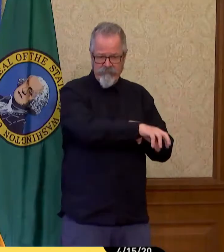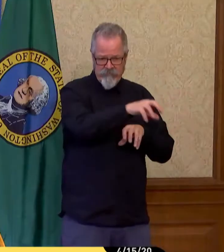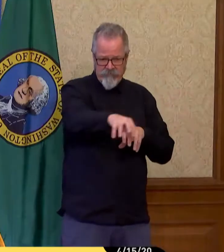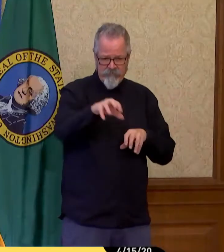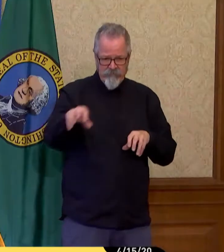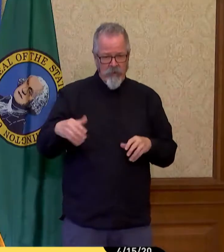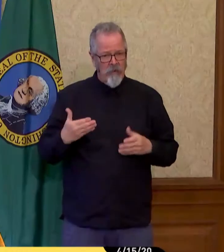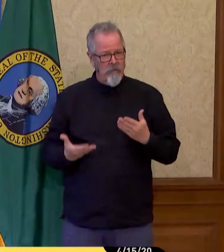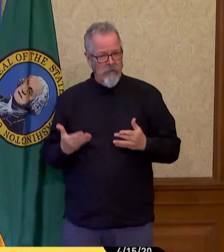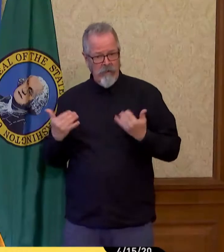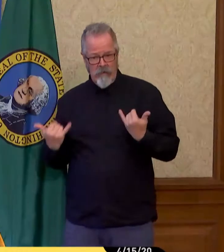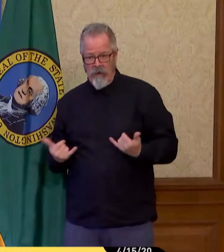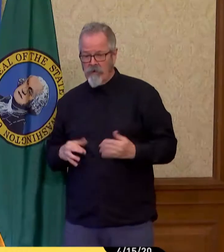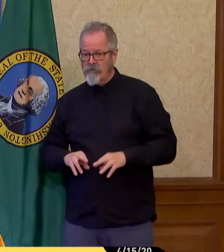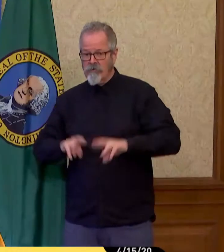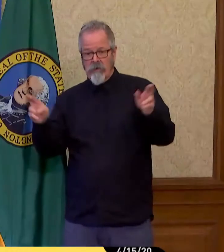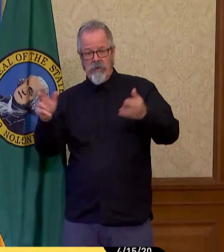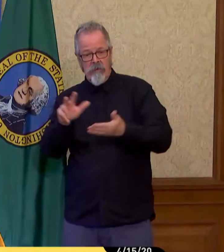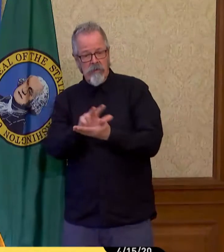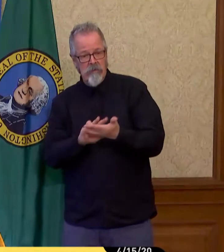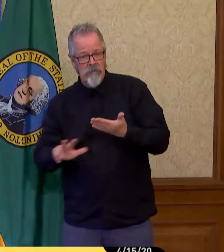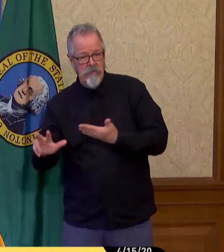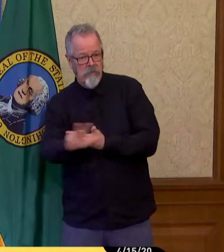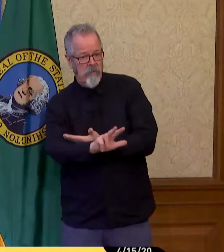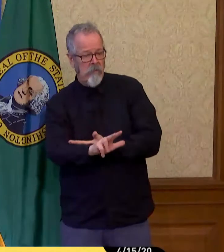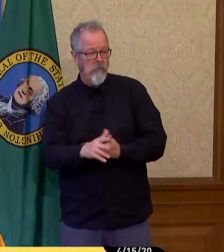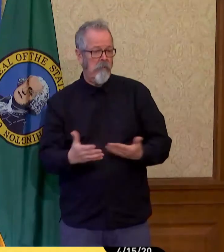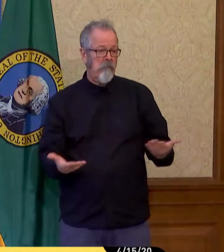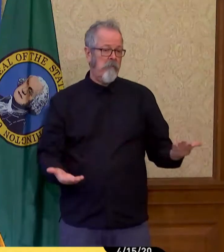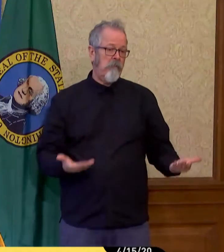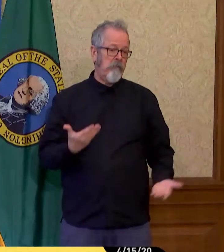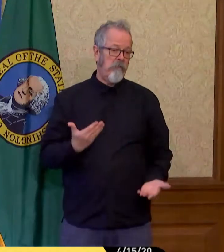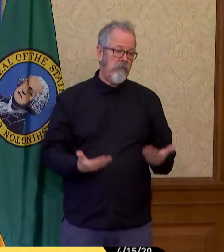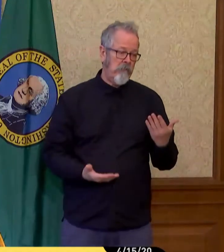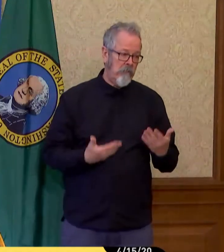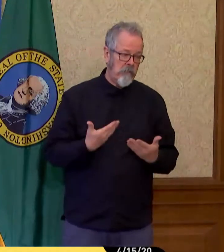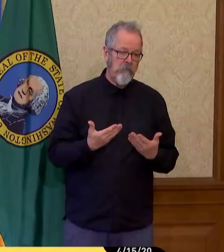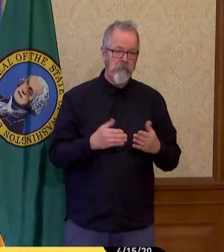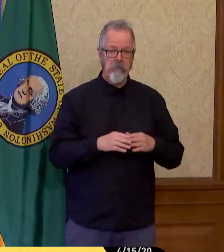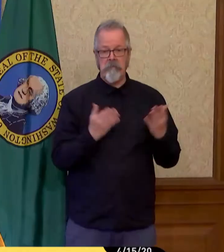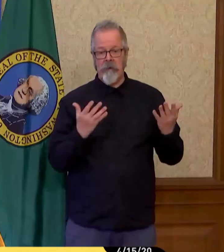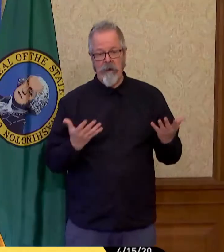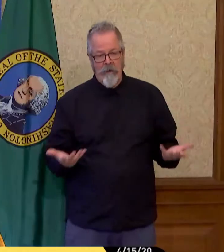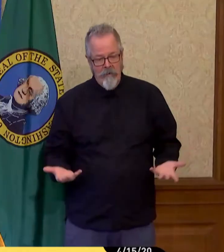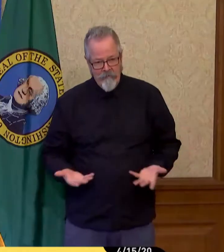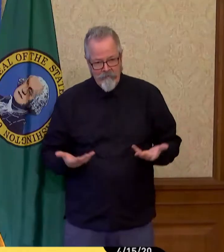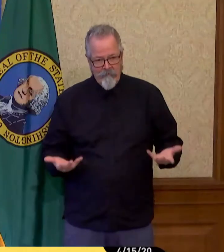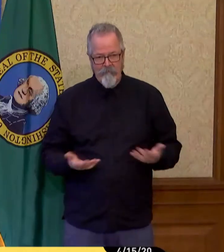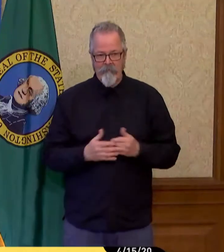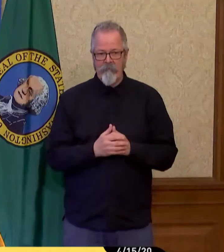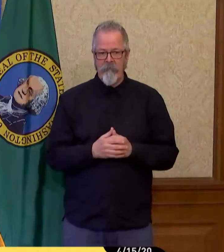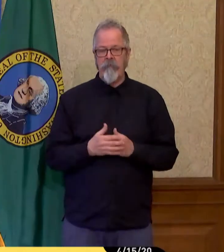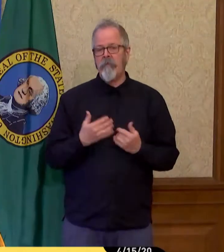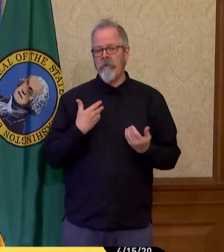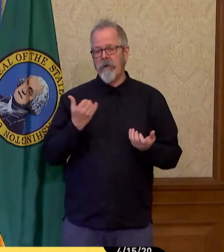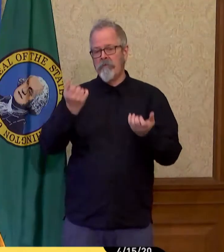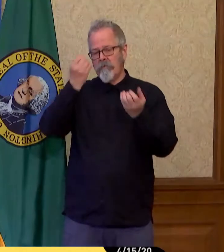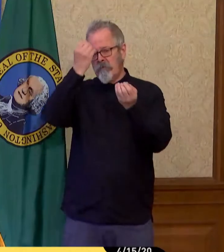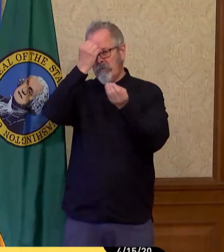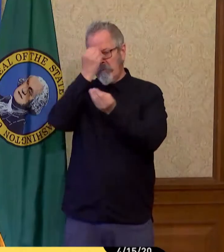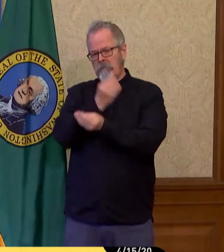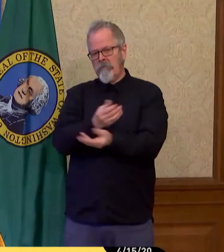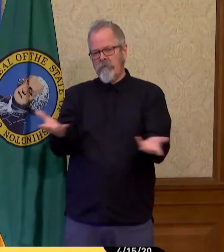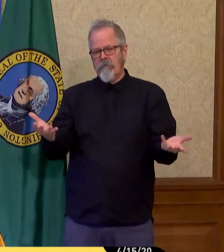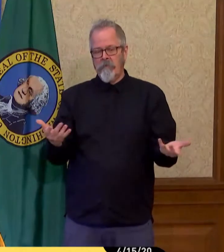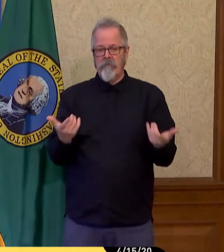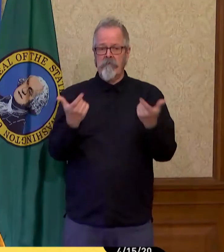So I think we'll have a good program in that regard. I will tell you the longest pole in the tent, the most difficult thing